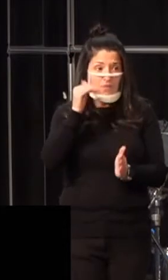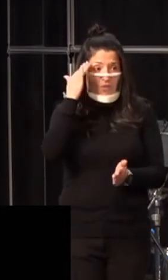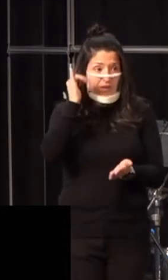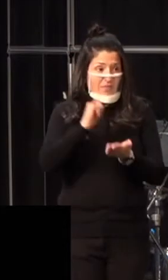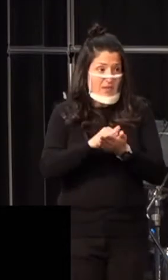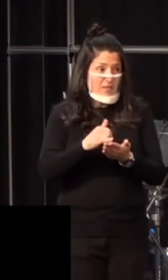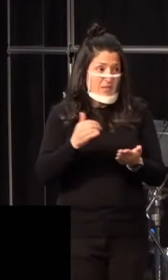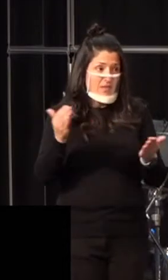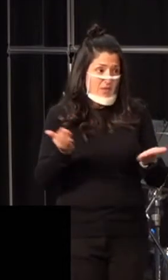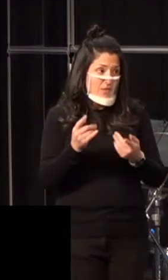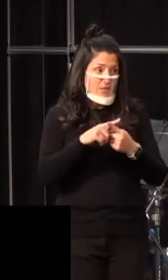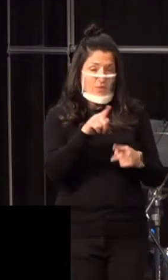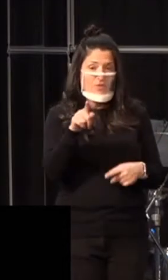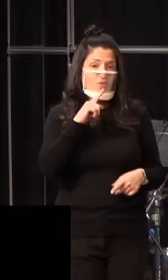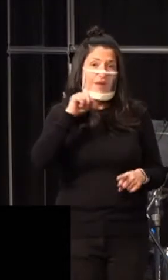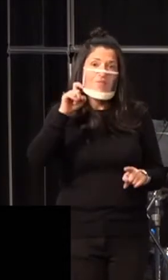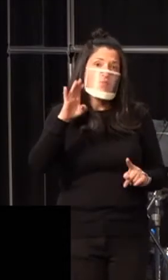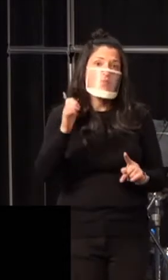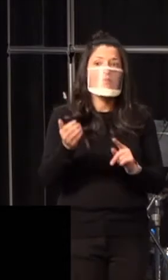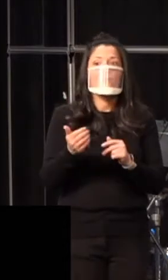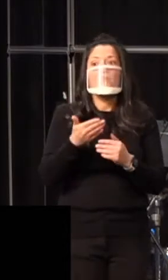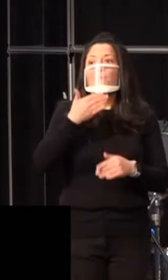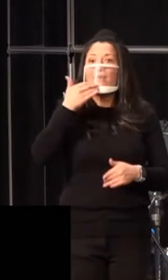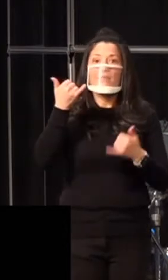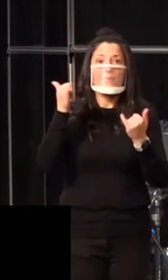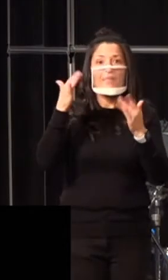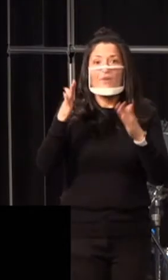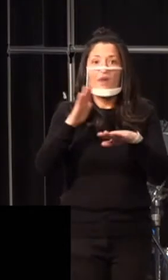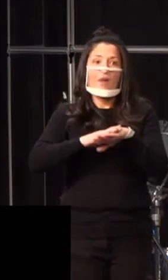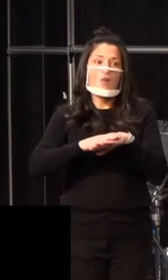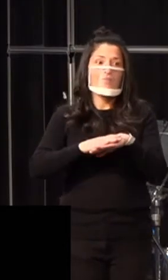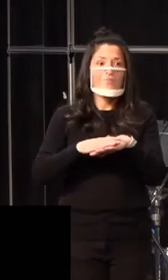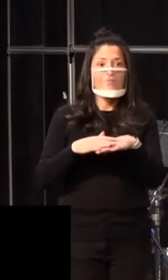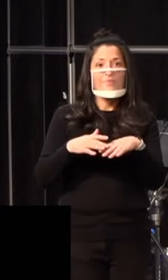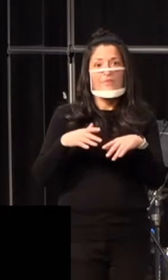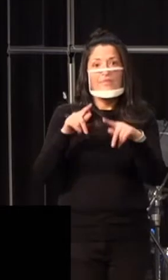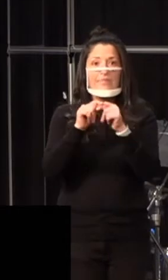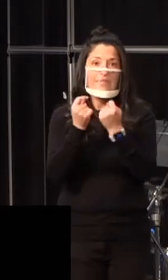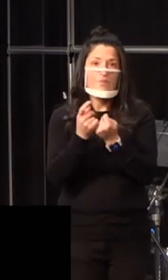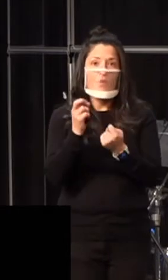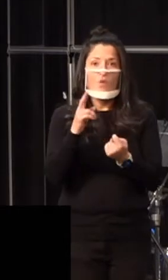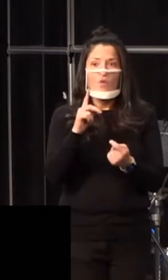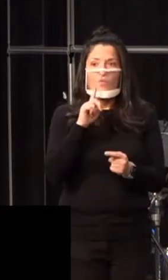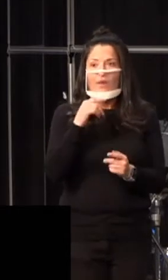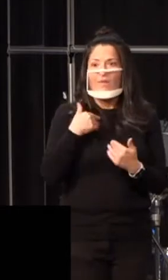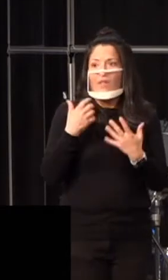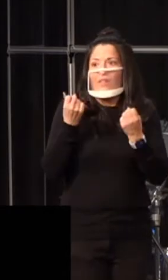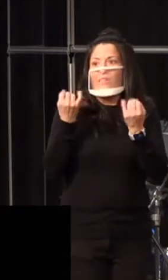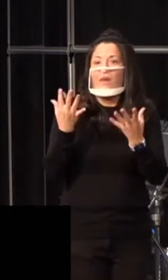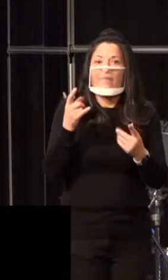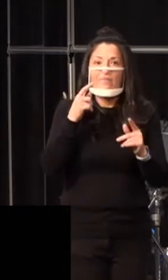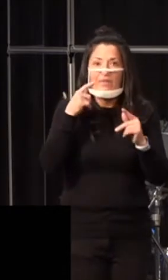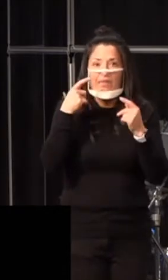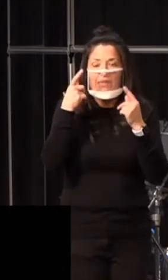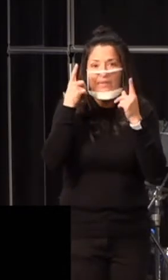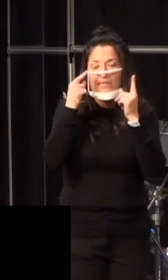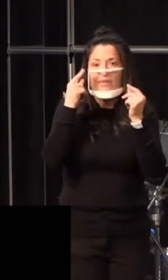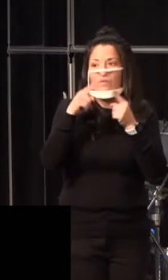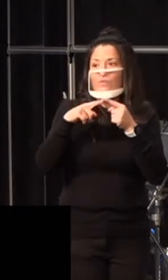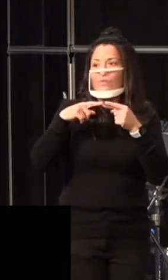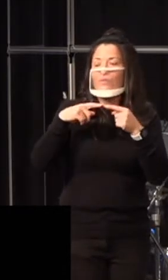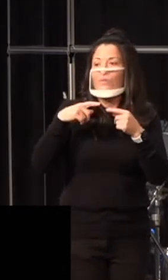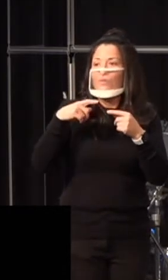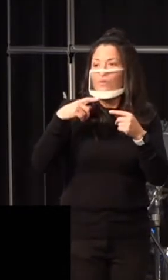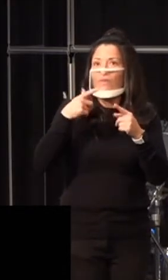have to be an all-star. You don't have to be the best player on the team. You don't have to be super gifted. God has a plan and purpose, and he wants to use you.